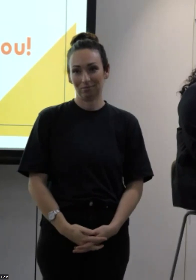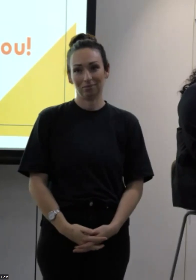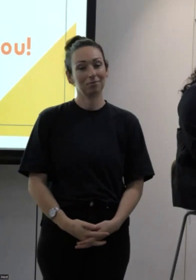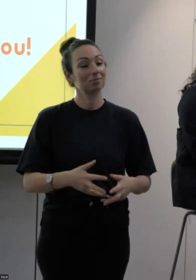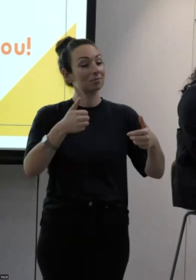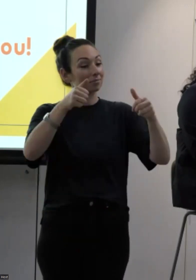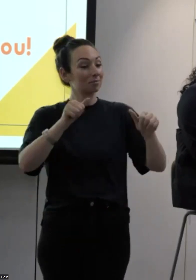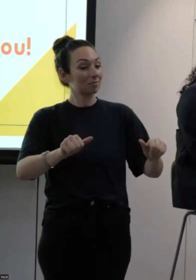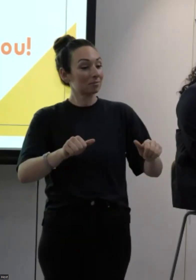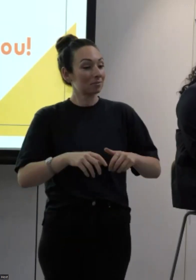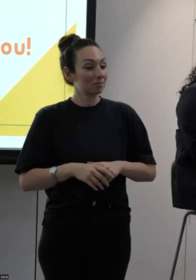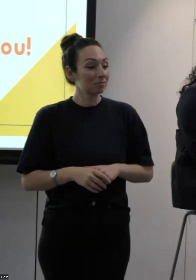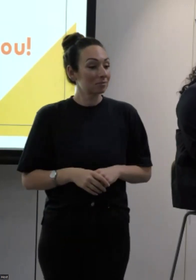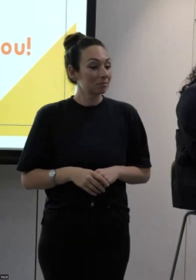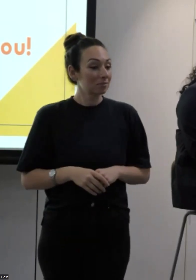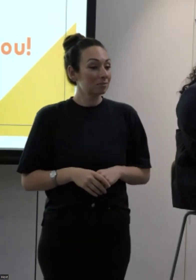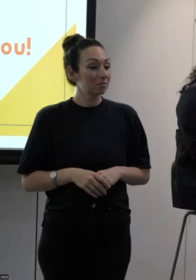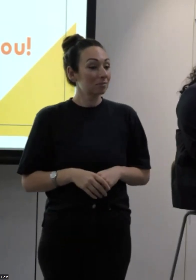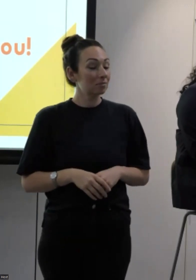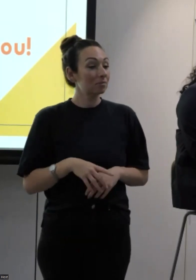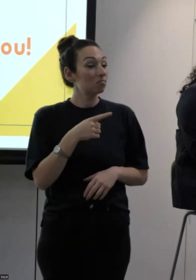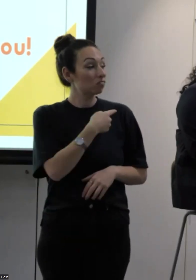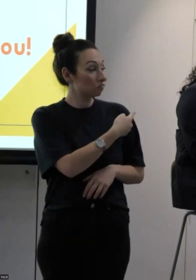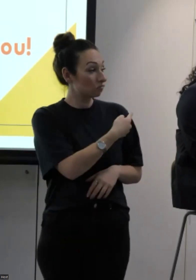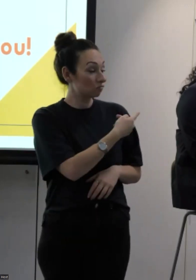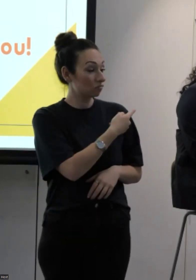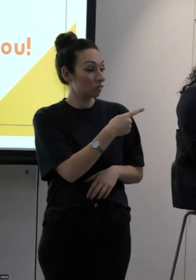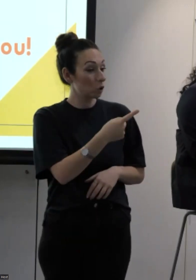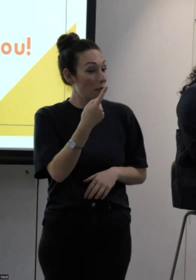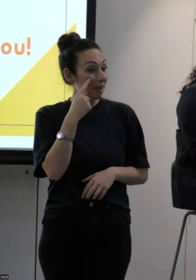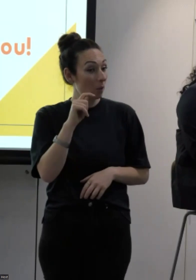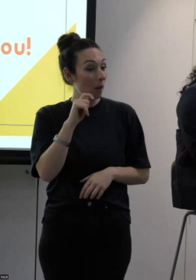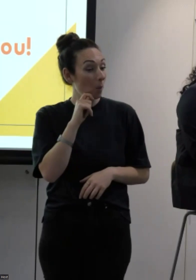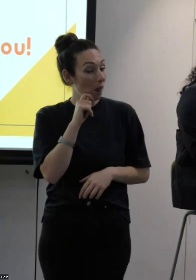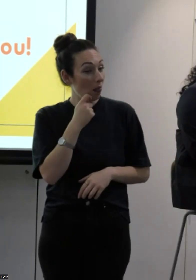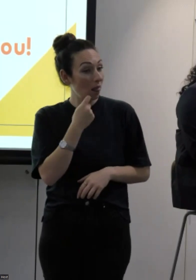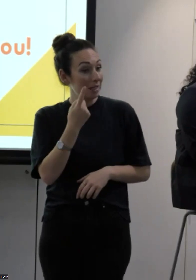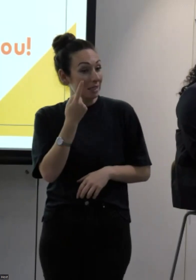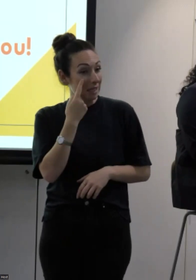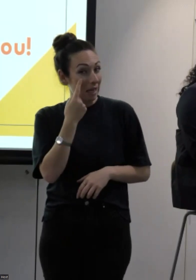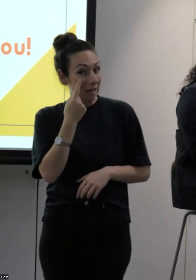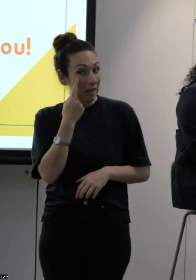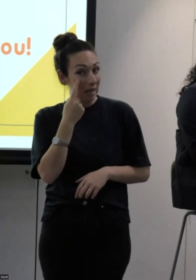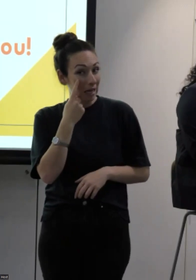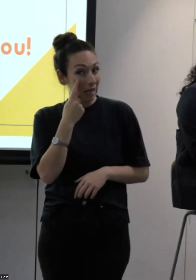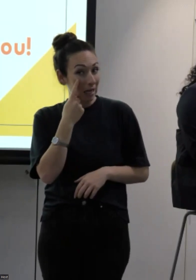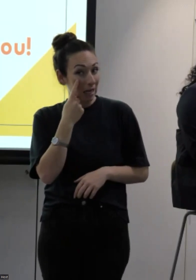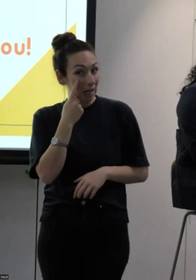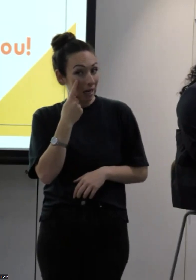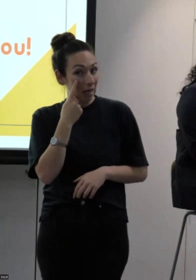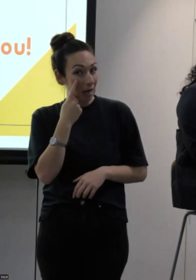Do you think we will see a shift in what supports are funded? For example, behavioral supports